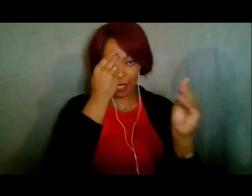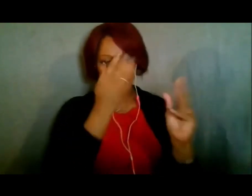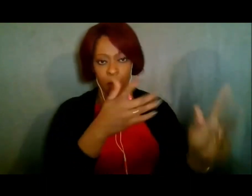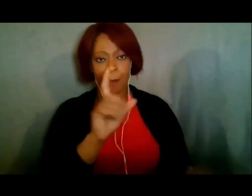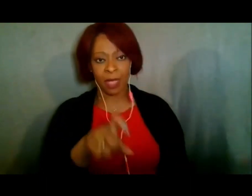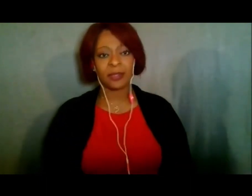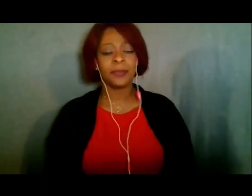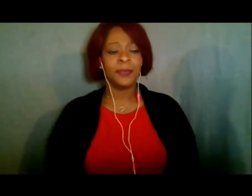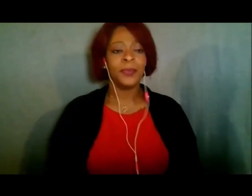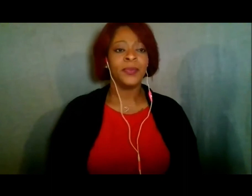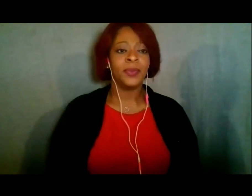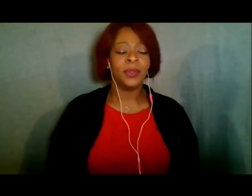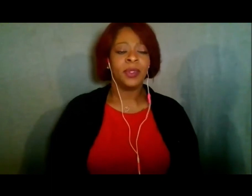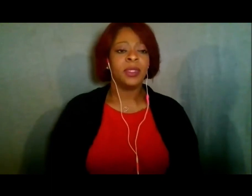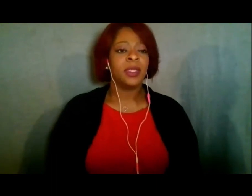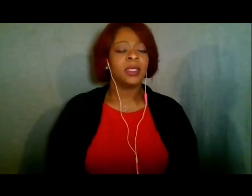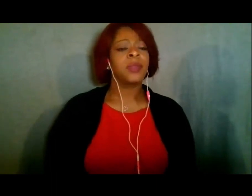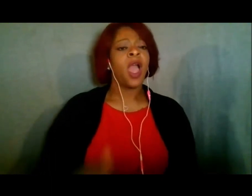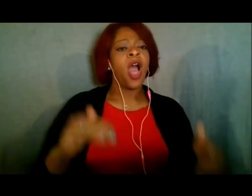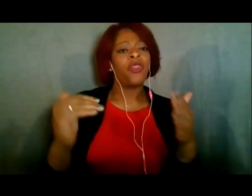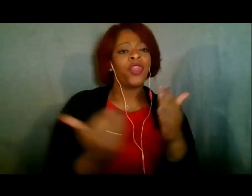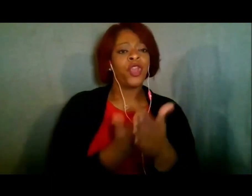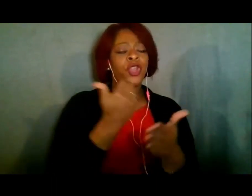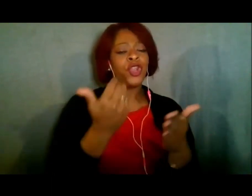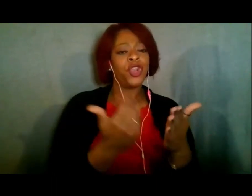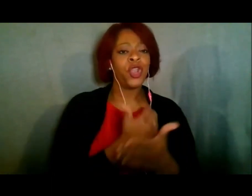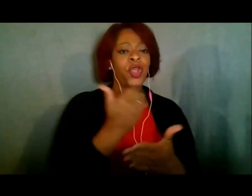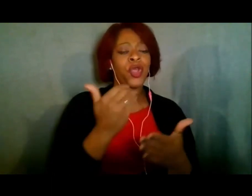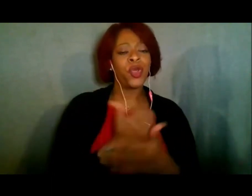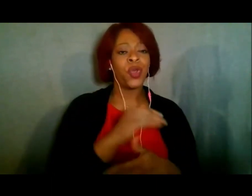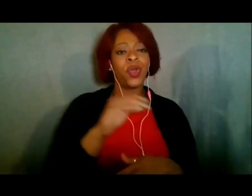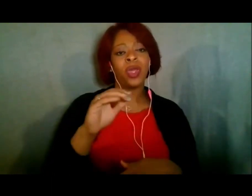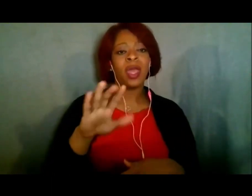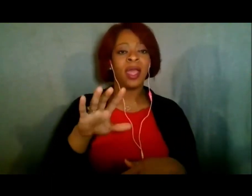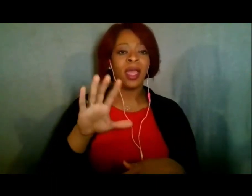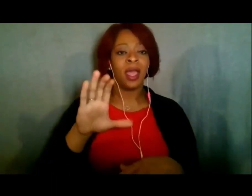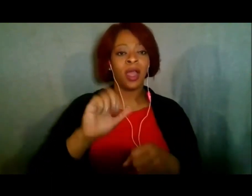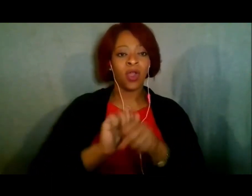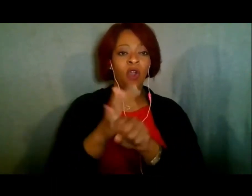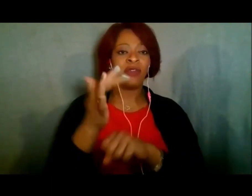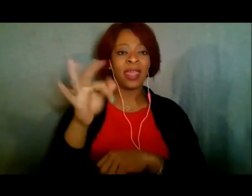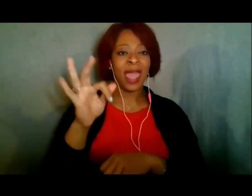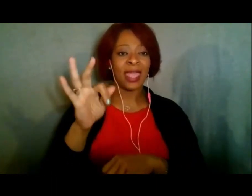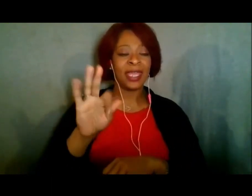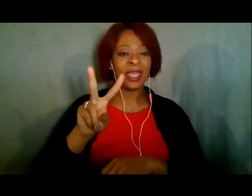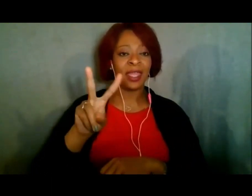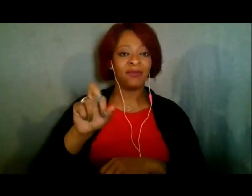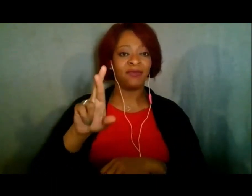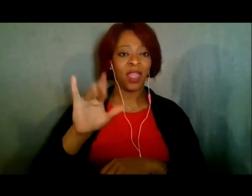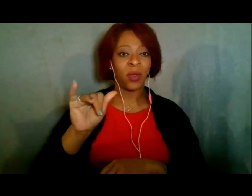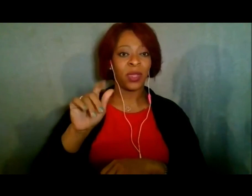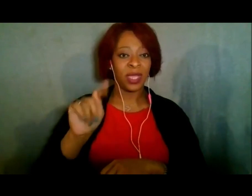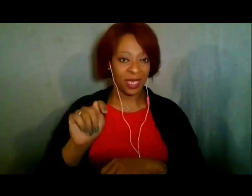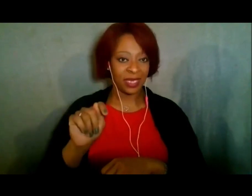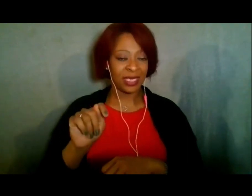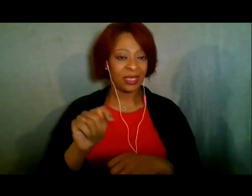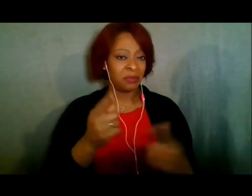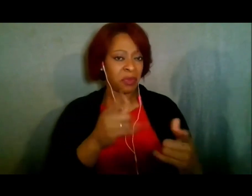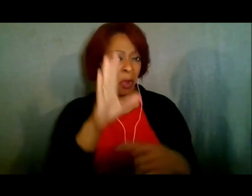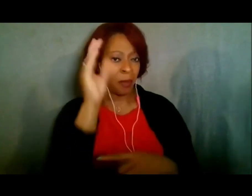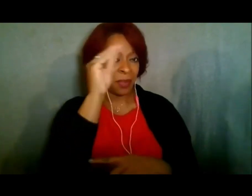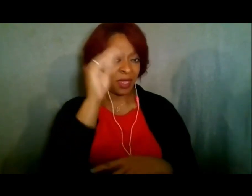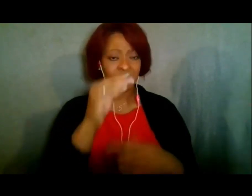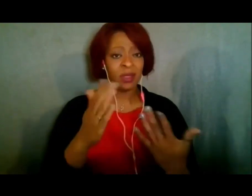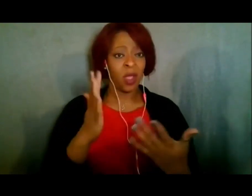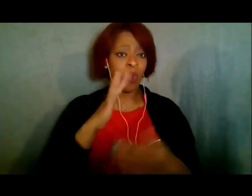What do you know about the new strains of COVID-19, and will the vaccines work for all of